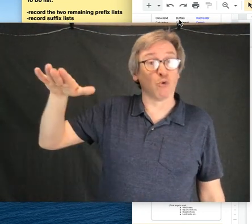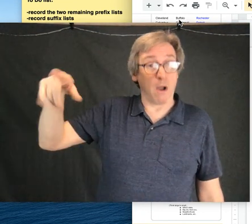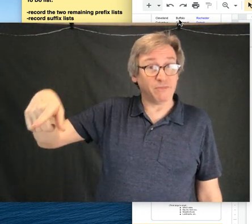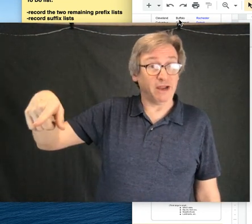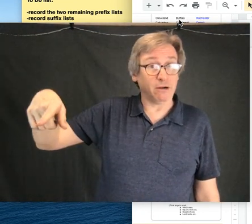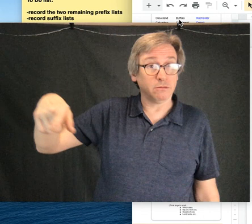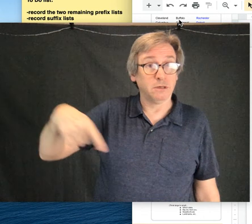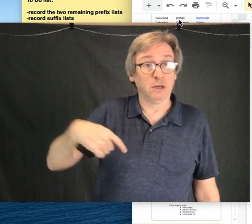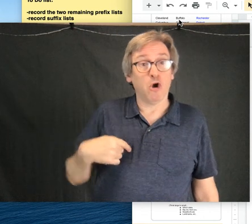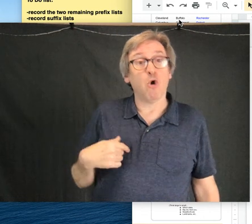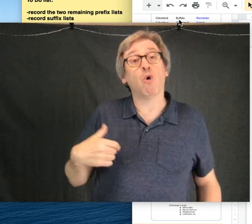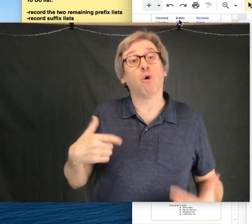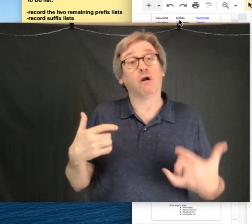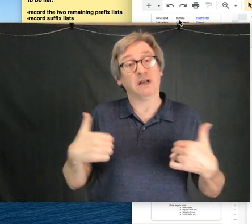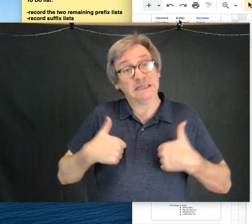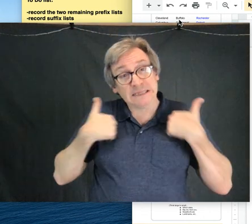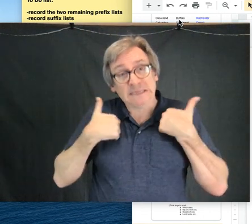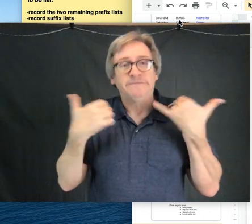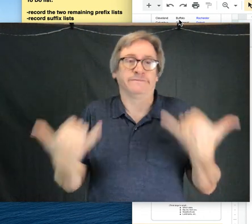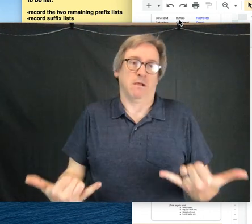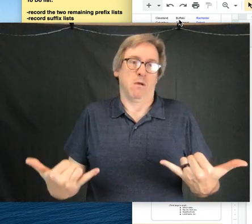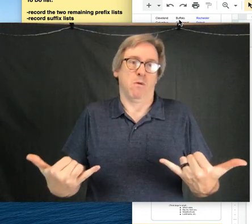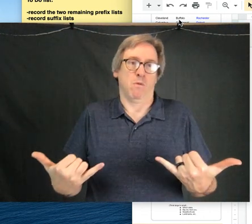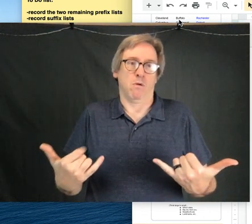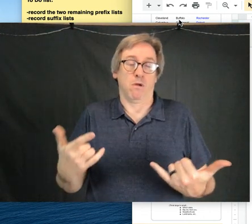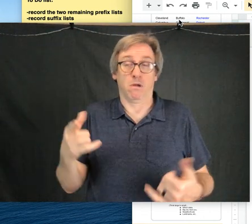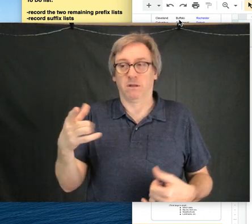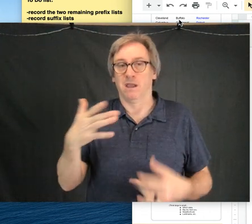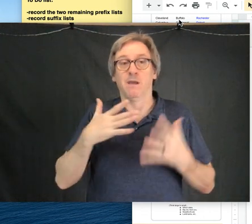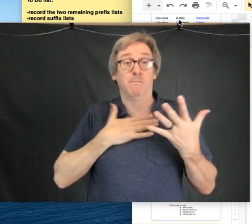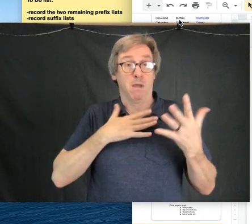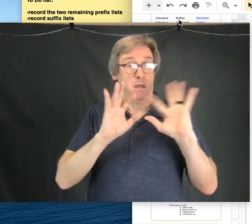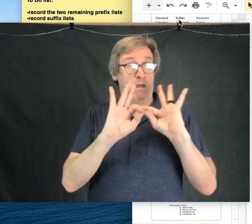I grew up there, or